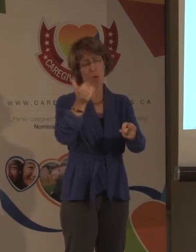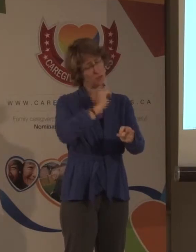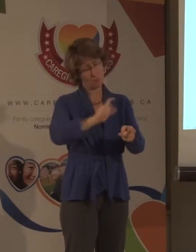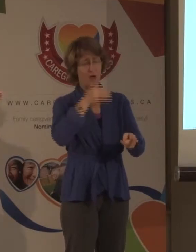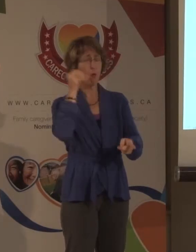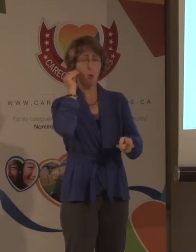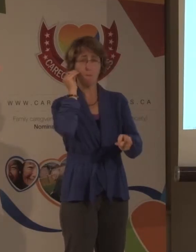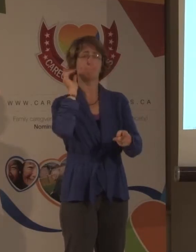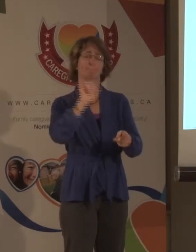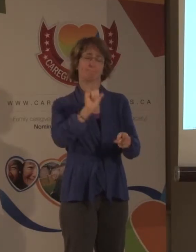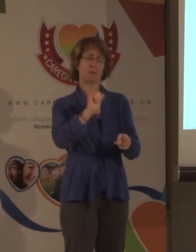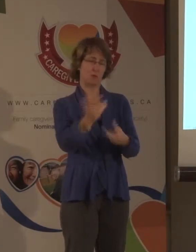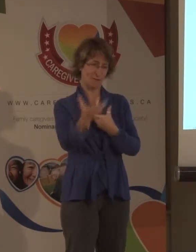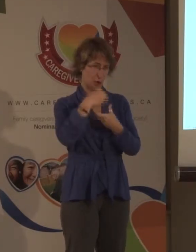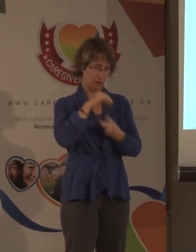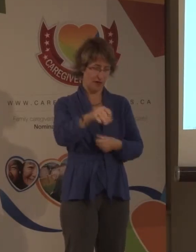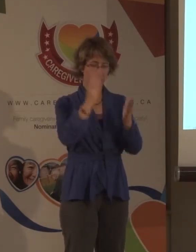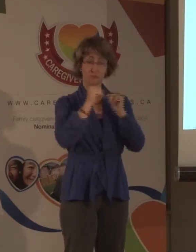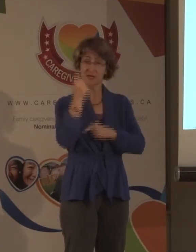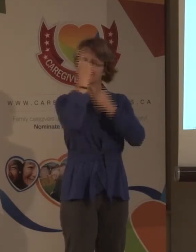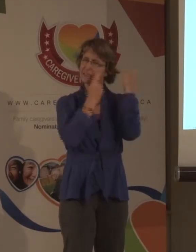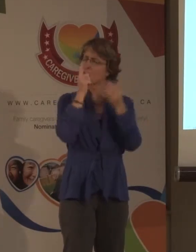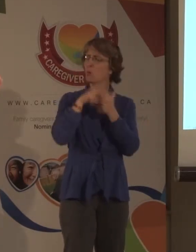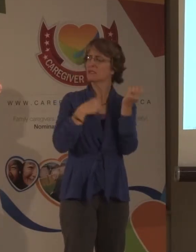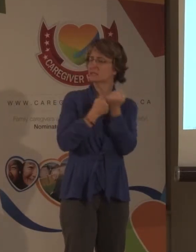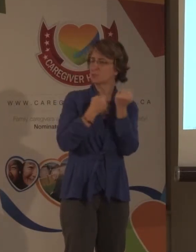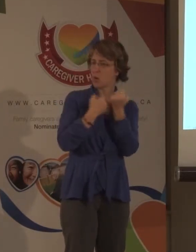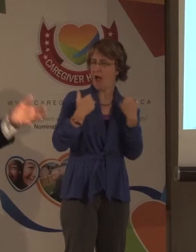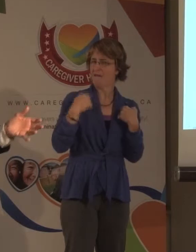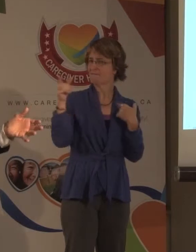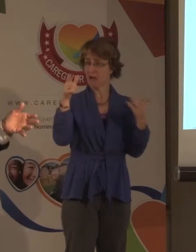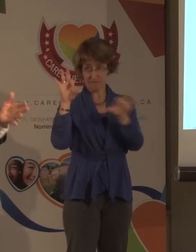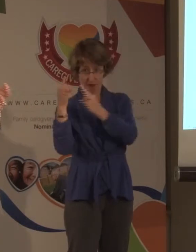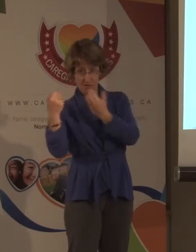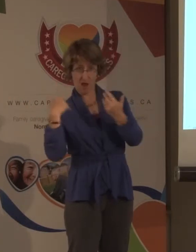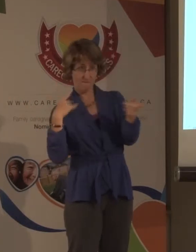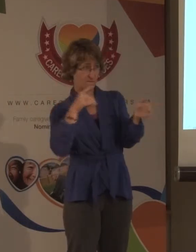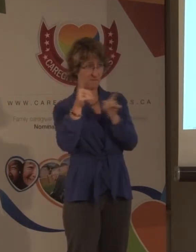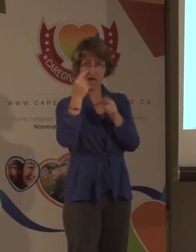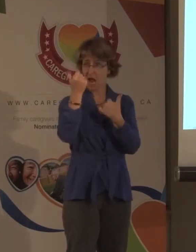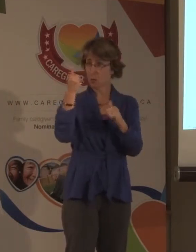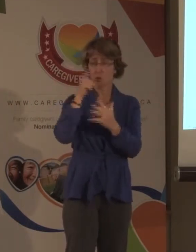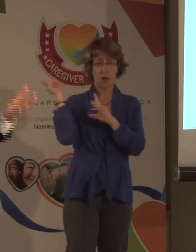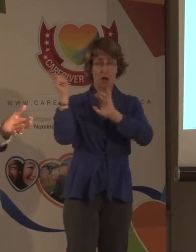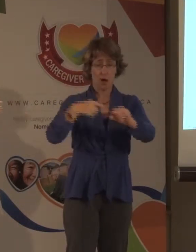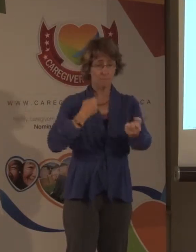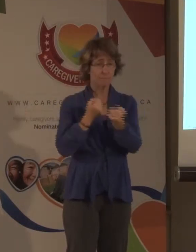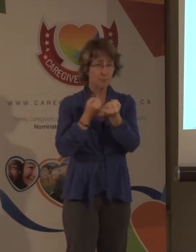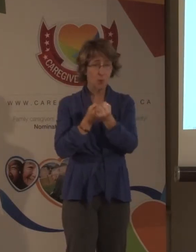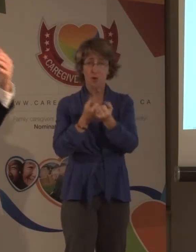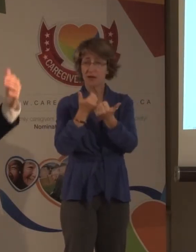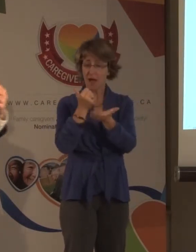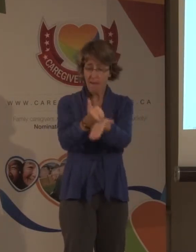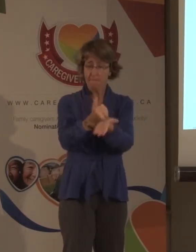home. So we have to look at that. Support network: who's going to help her? Her family, her support system, her